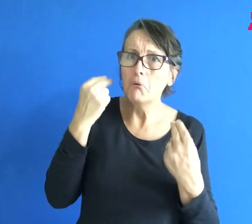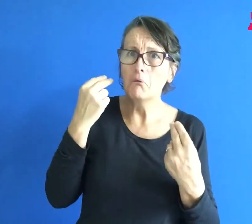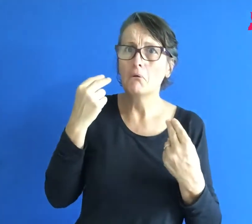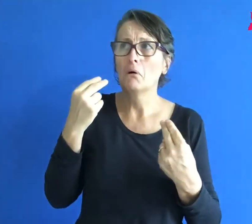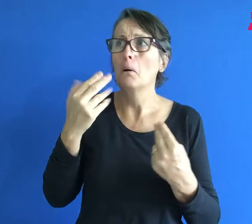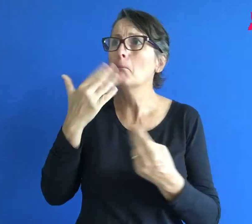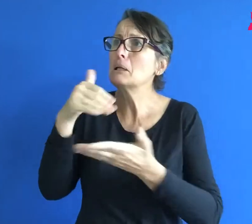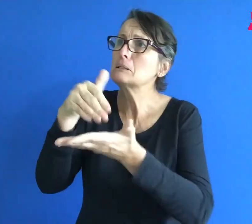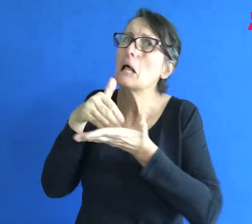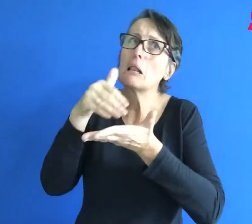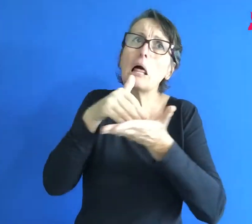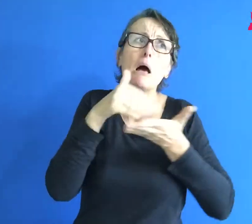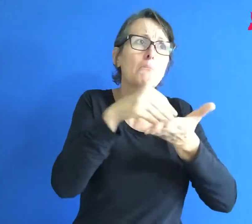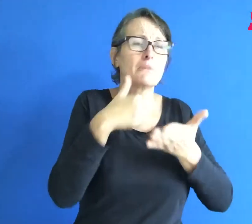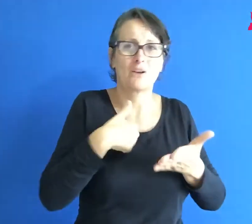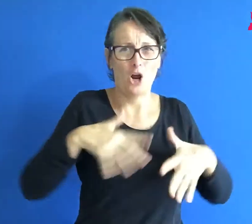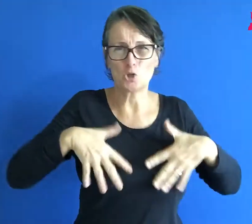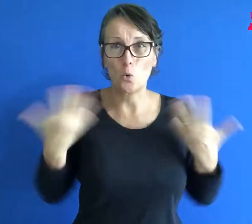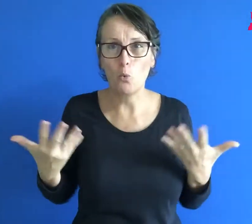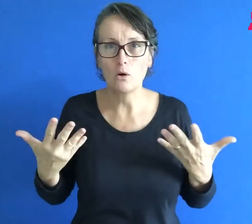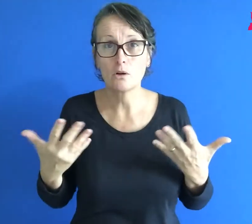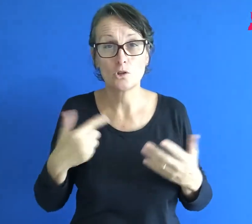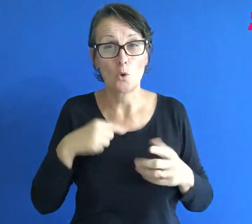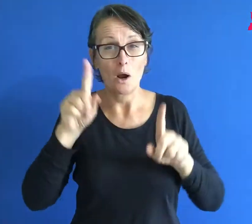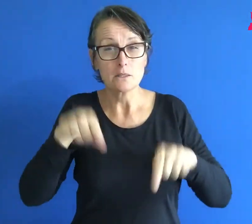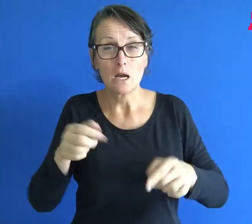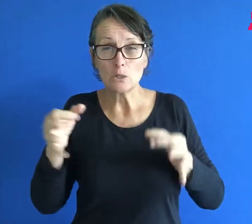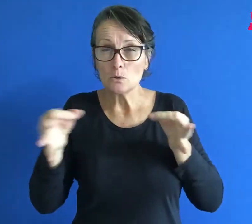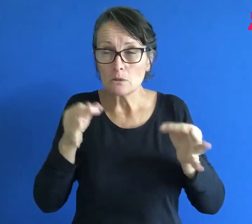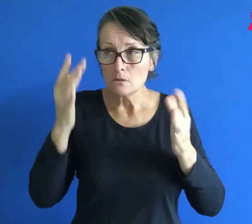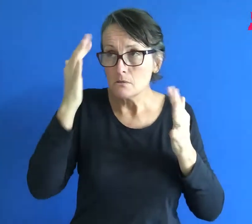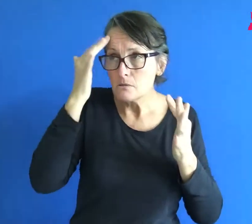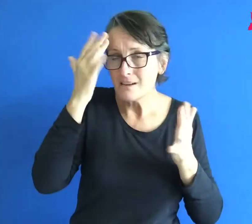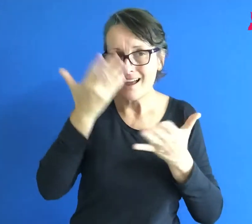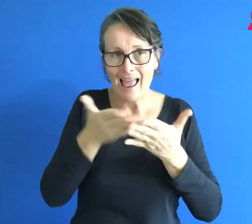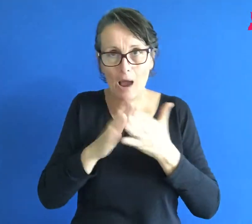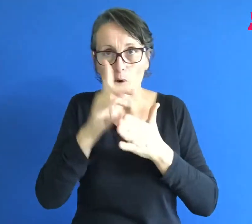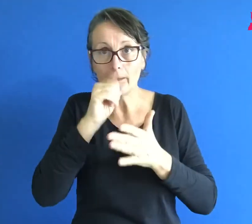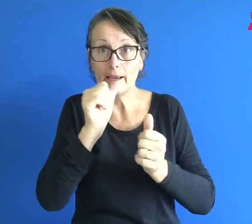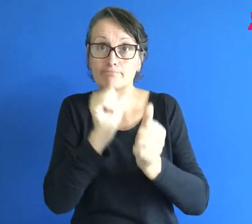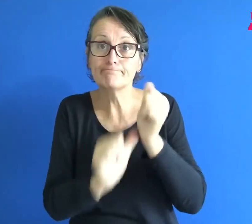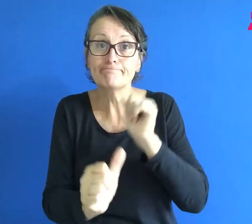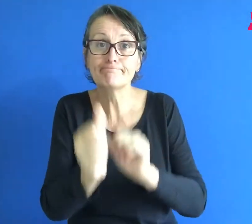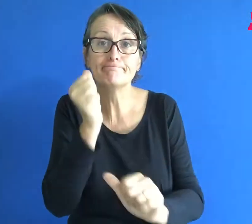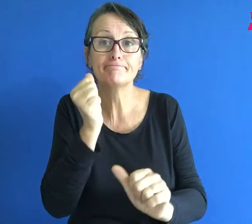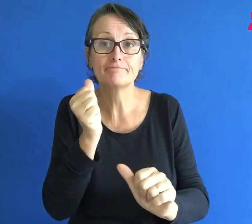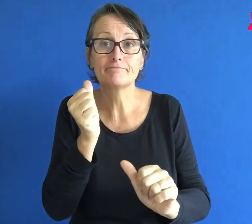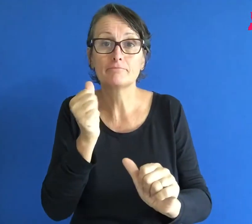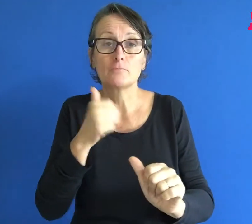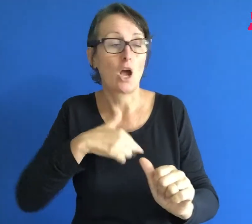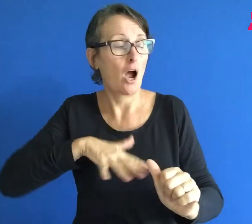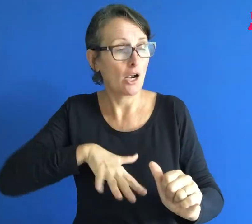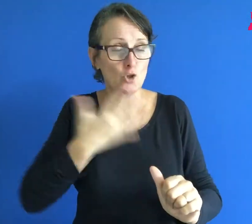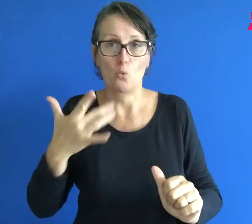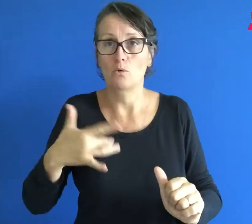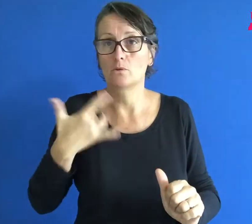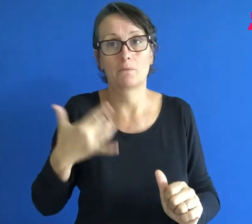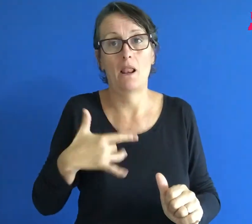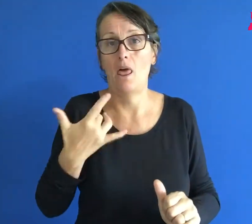how do I end my own life? How do I stop living so I don't end up being one of those people who needs help?